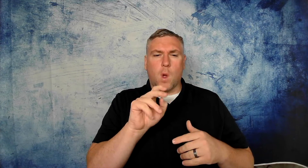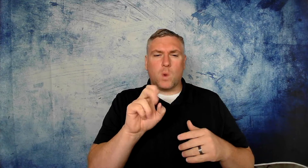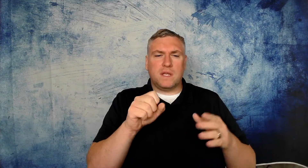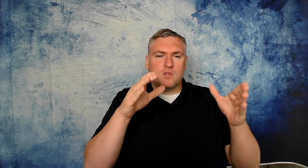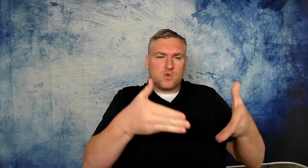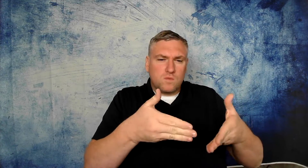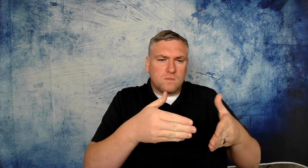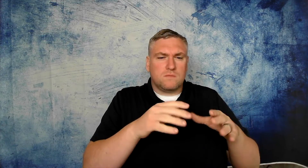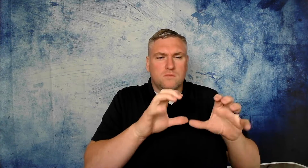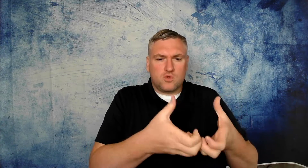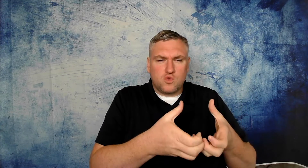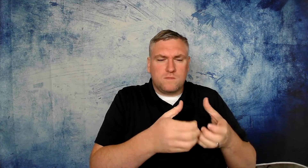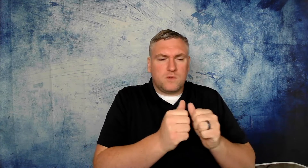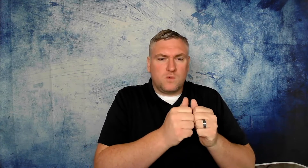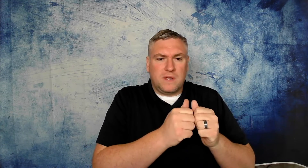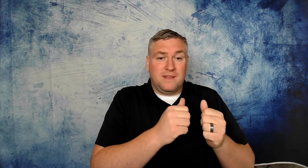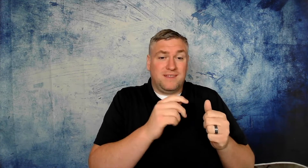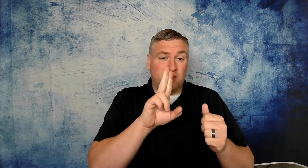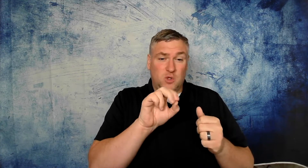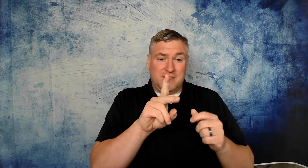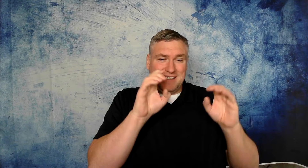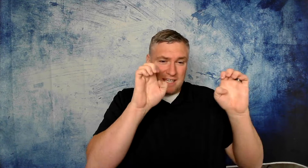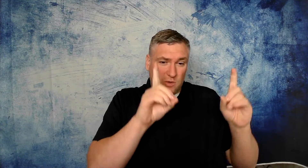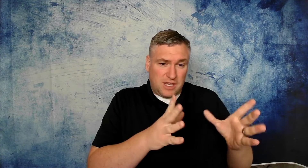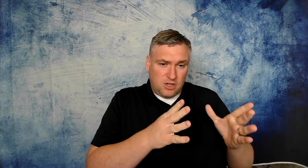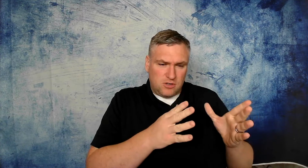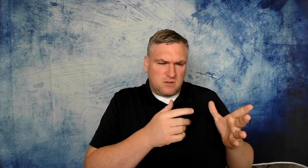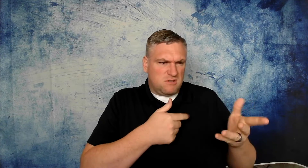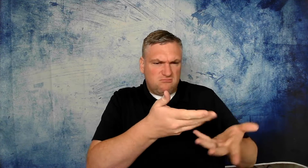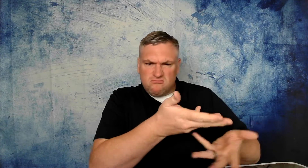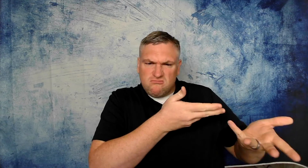we started some focus groups with USDB educators.